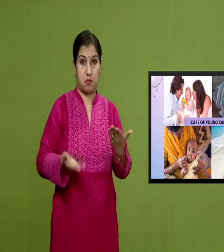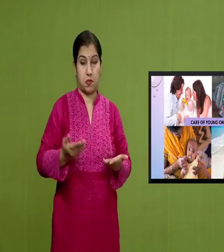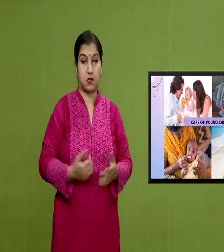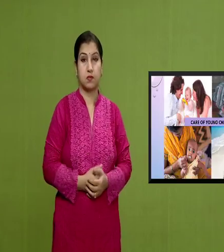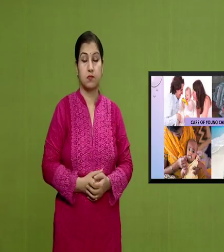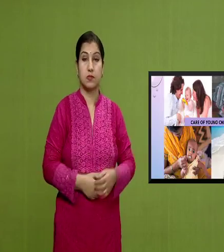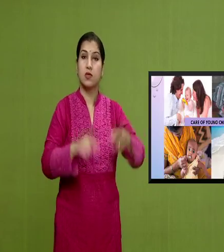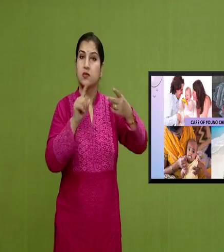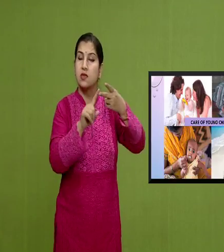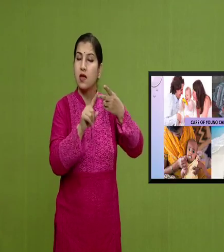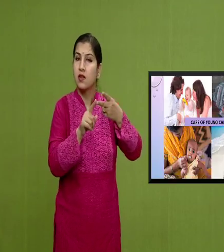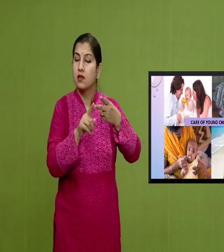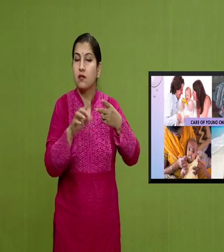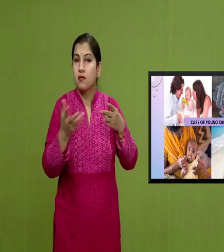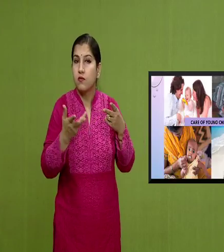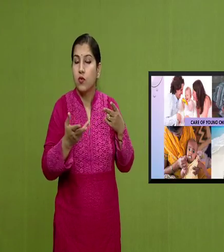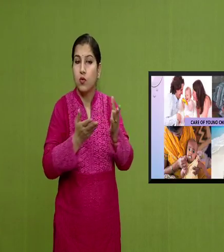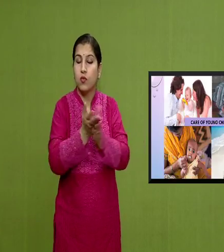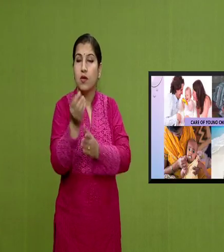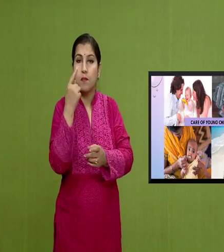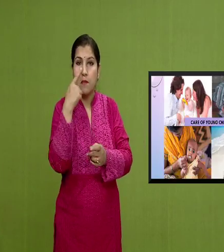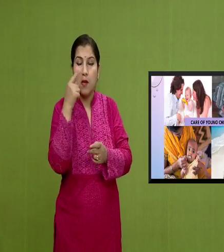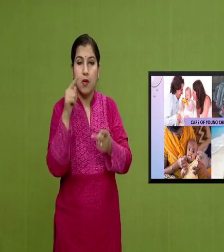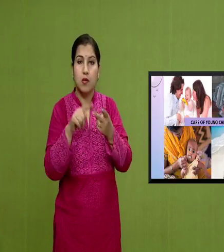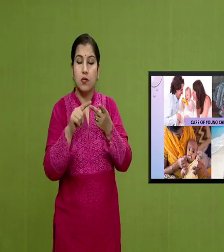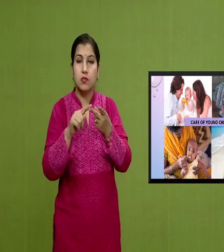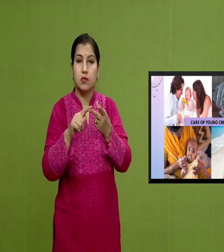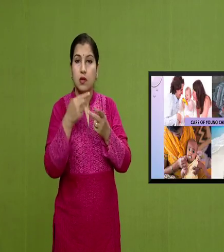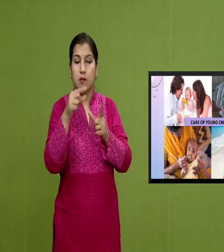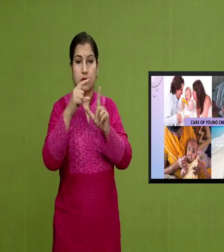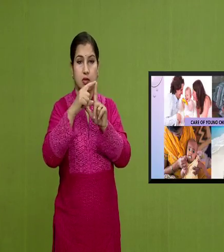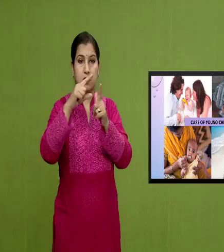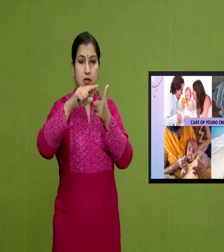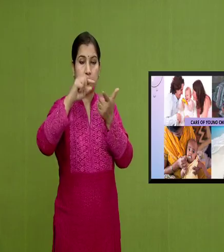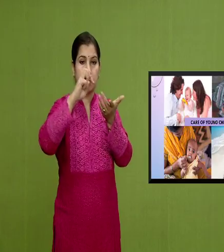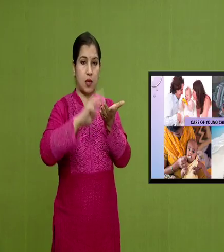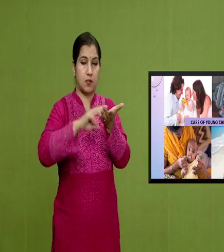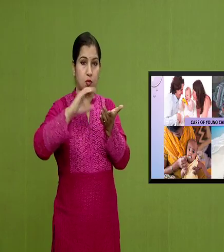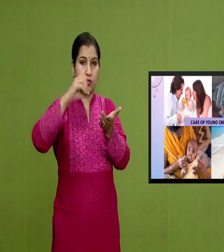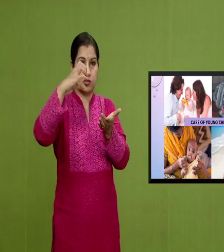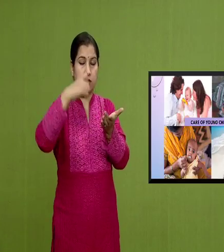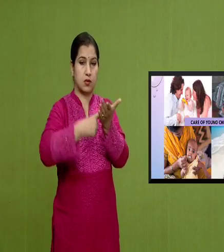Second style of parenting is democratic disciplining style.